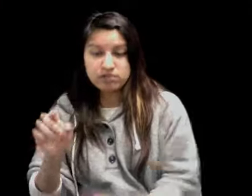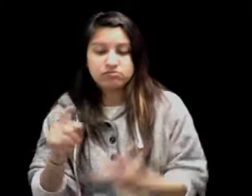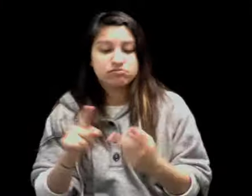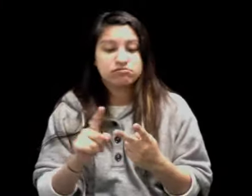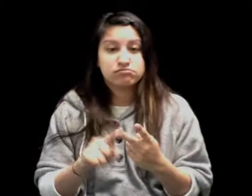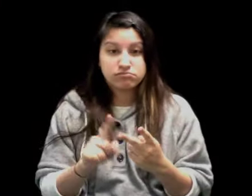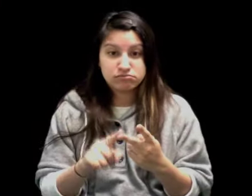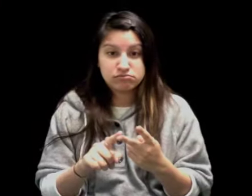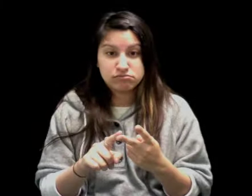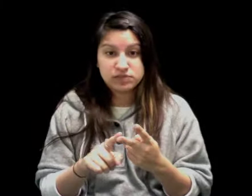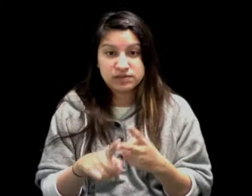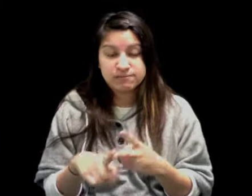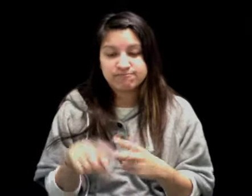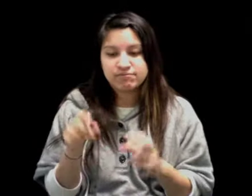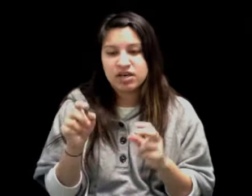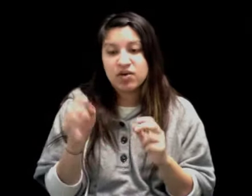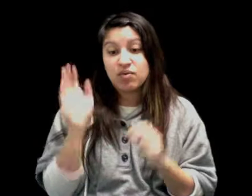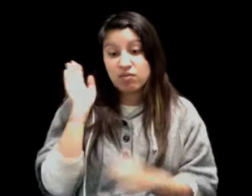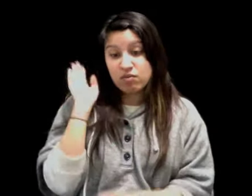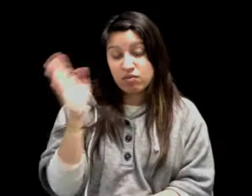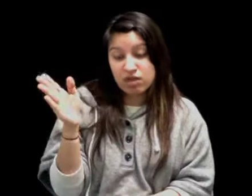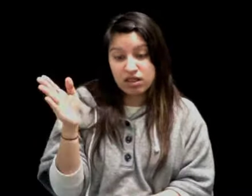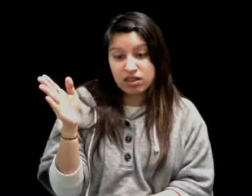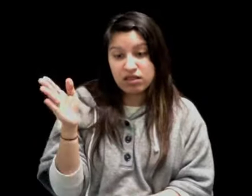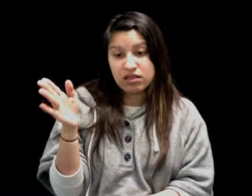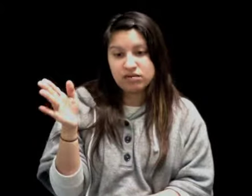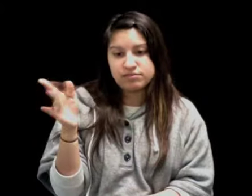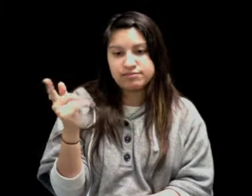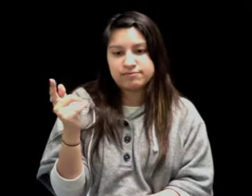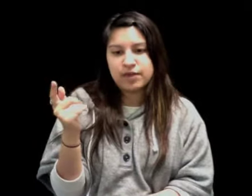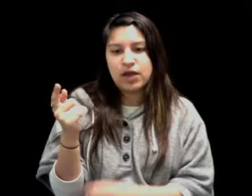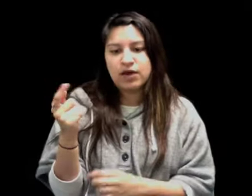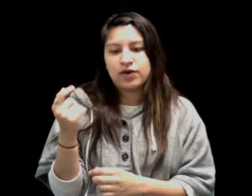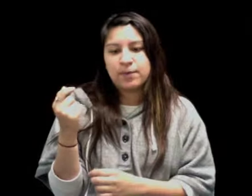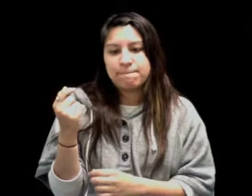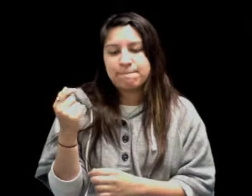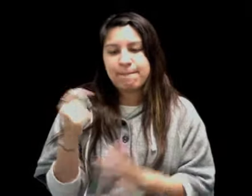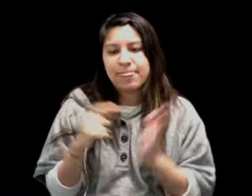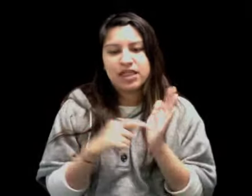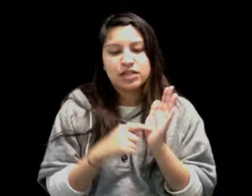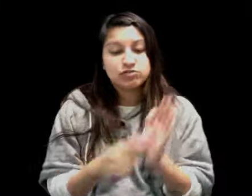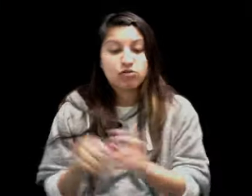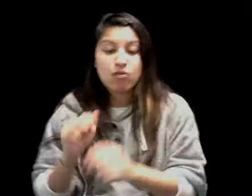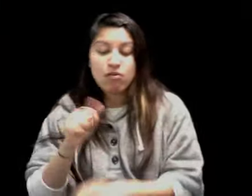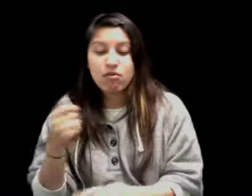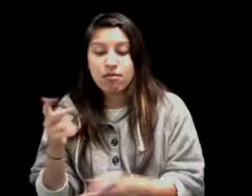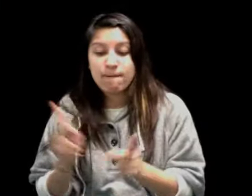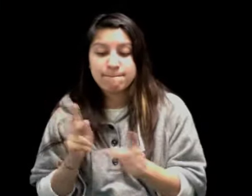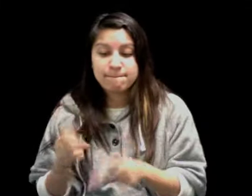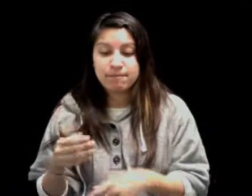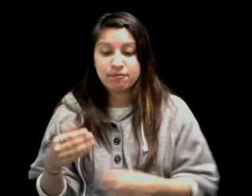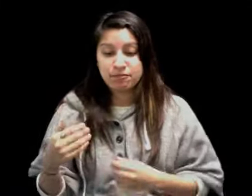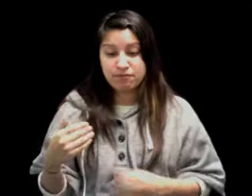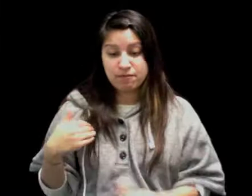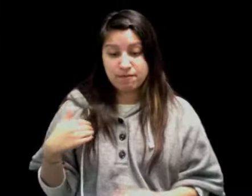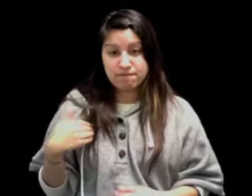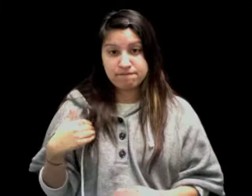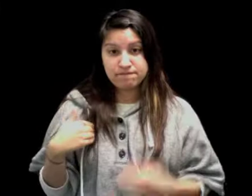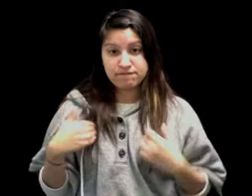Peter Bell has developed a curriculum for African American youth, and based on some of his work, I'm going to provide you with examples